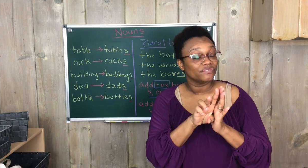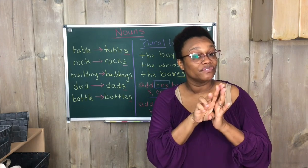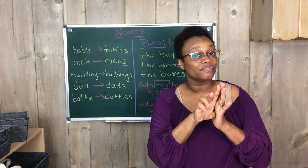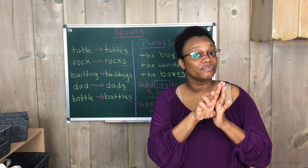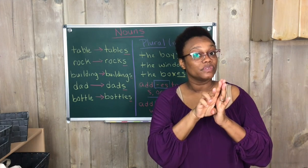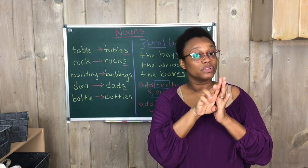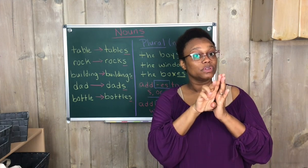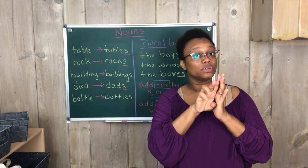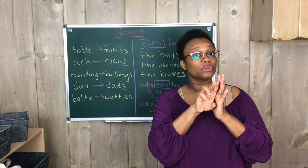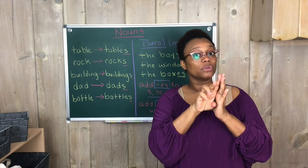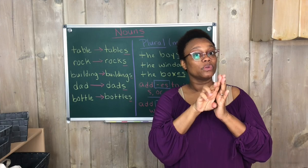Now, I do have a video